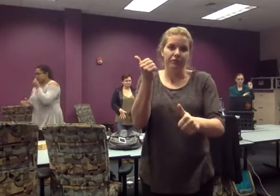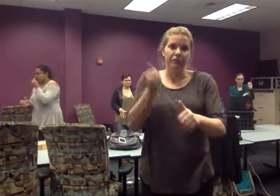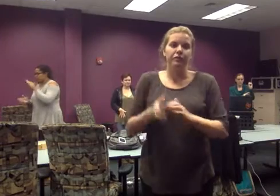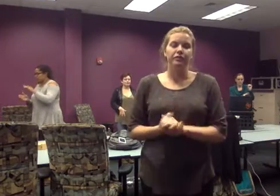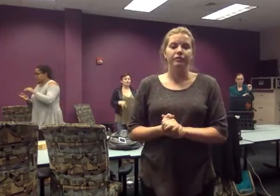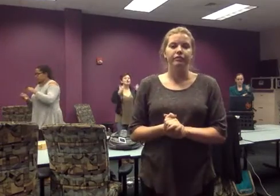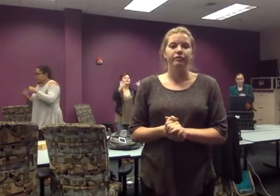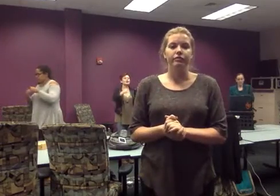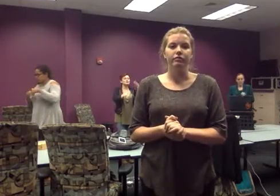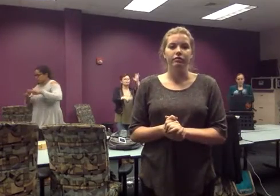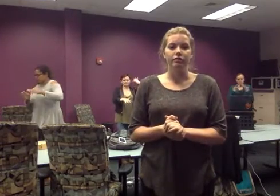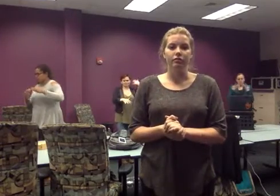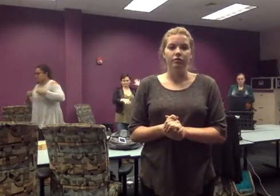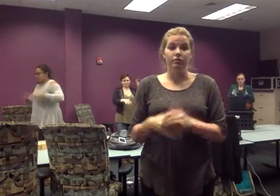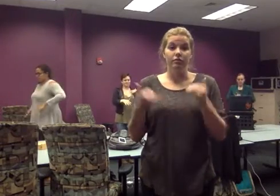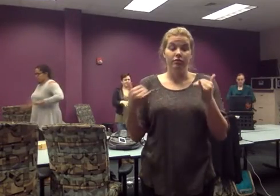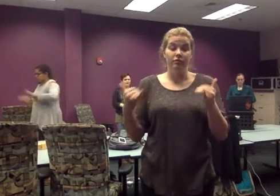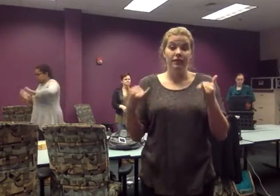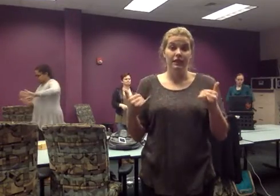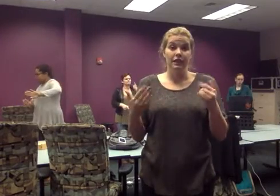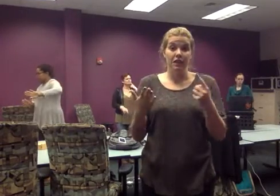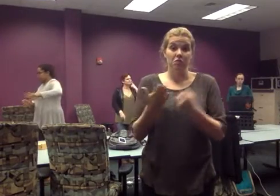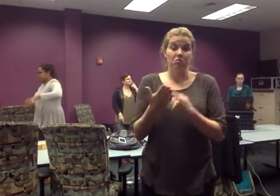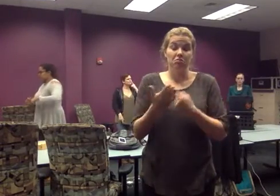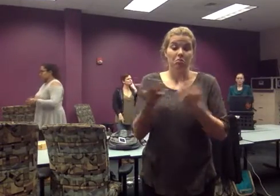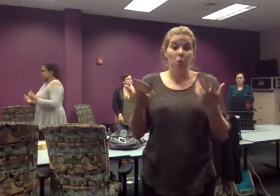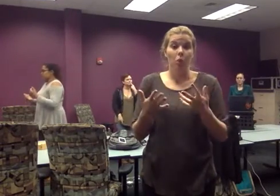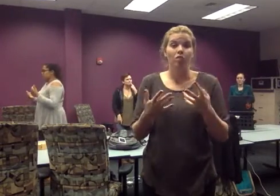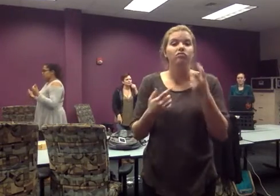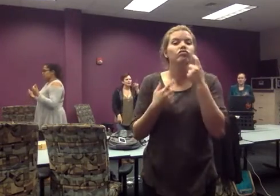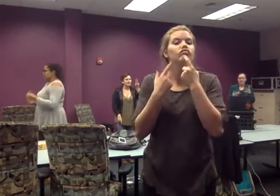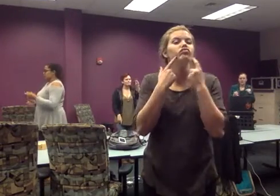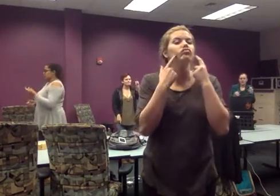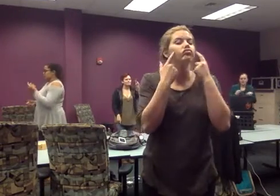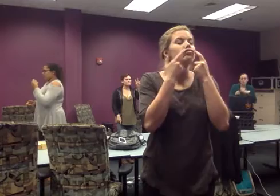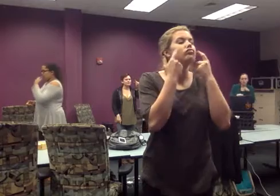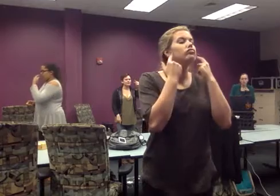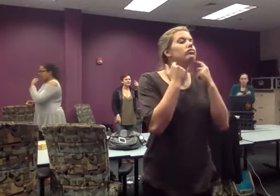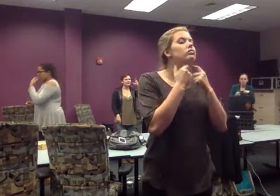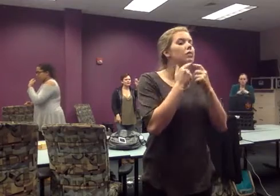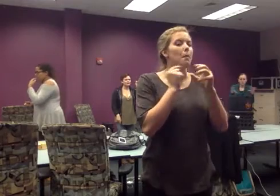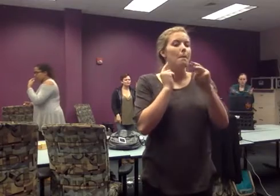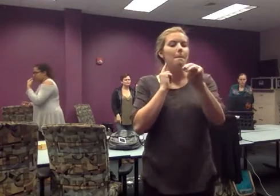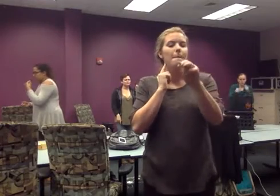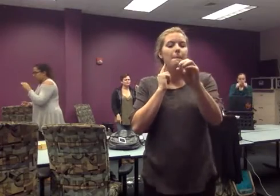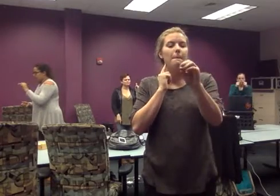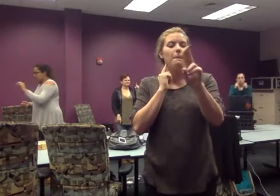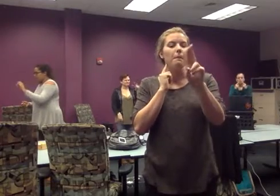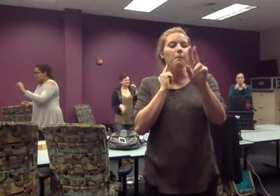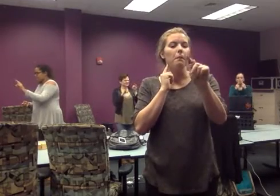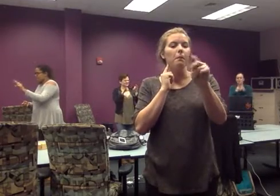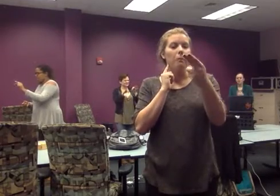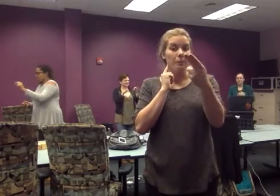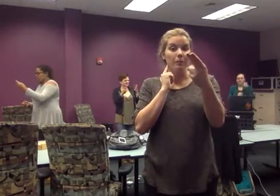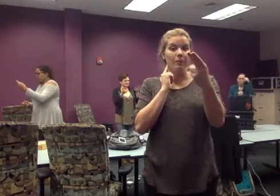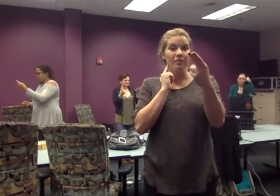about our mouths. Remember the other day we did do that investigation where we used a lemon, and